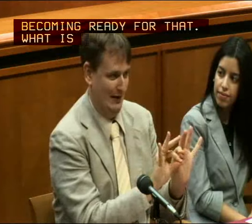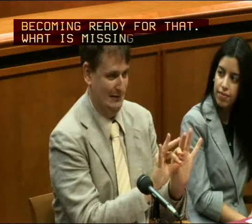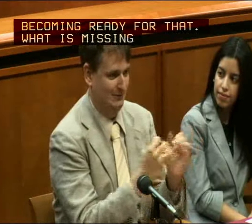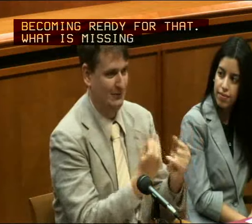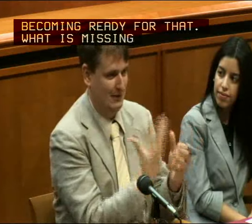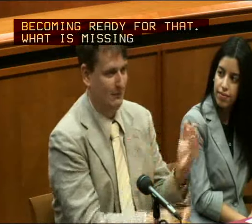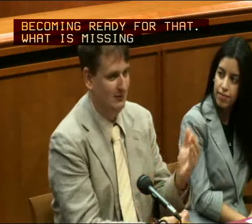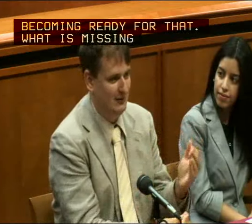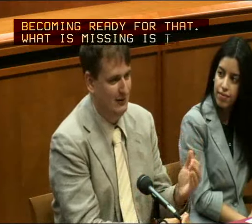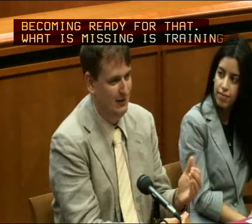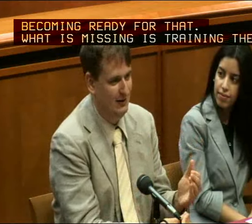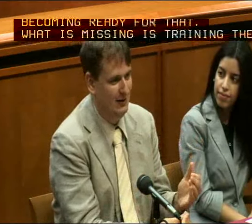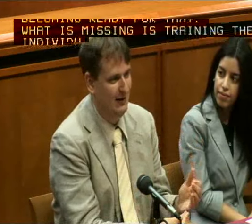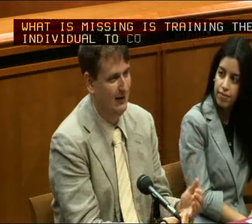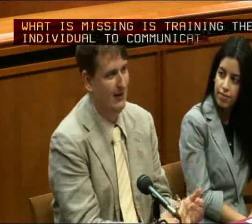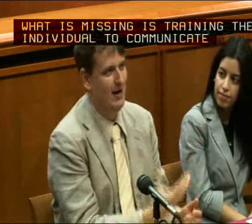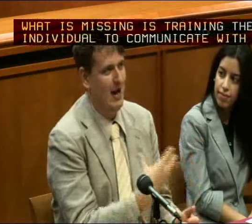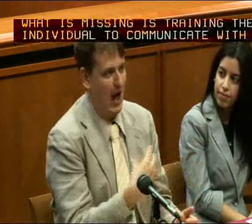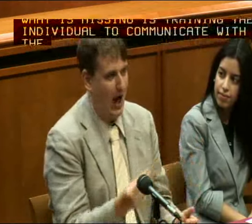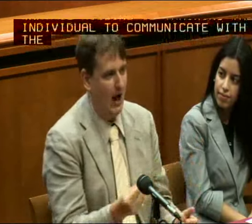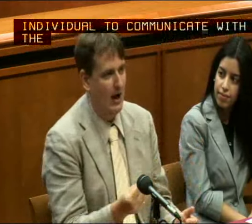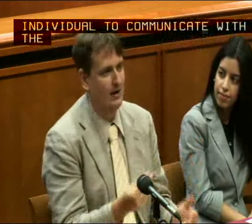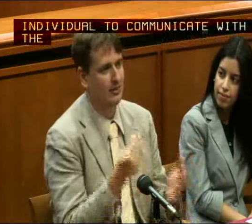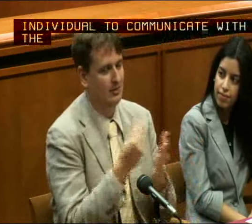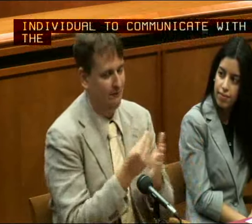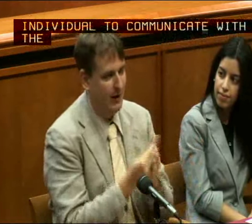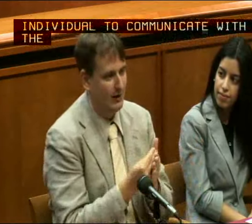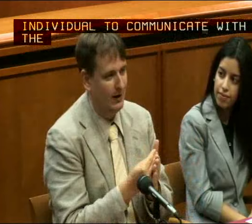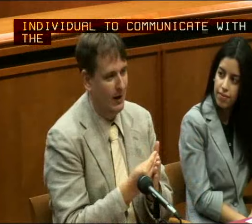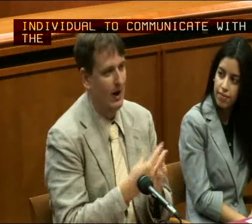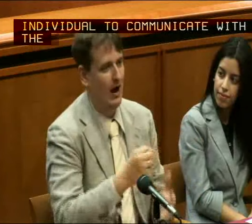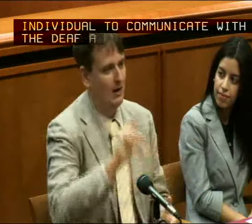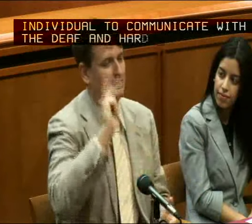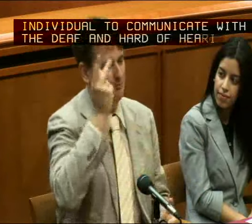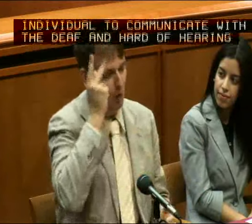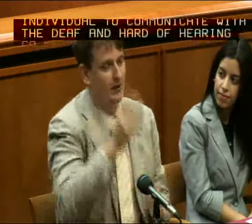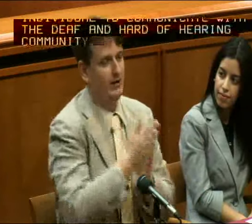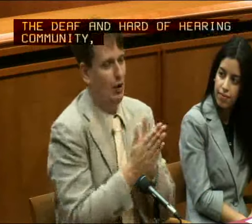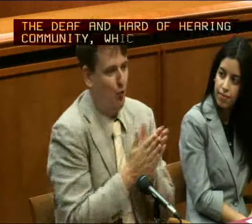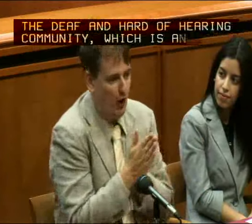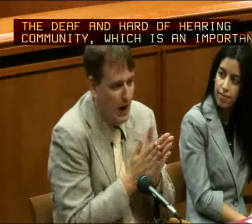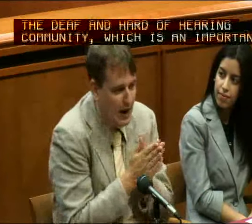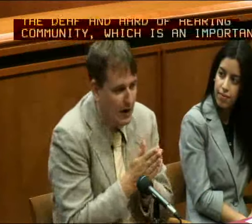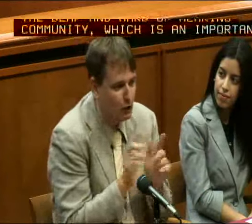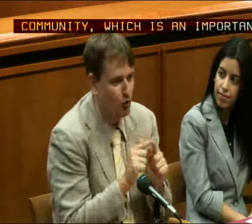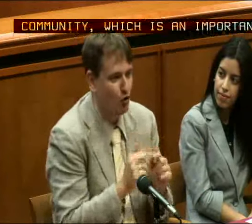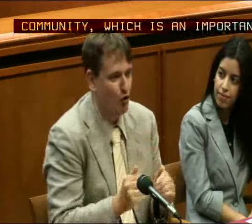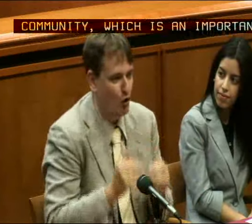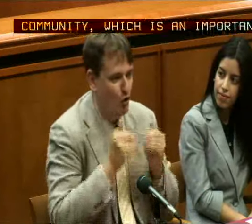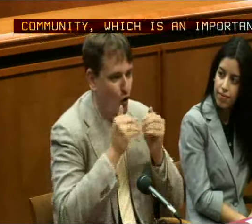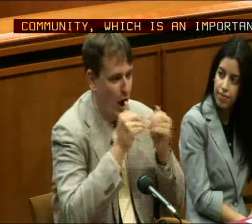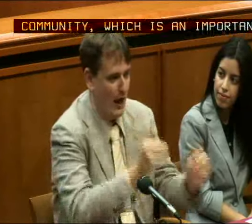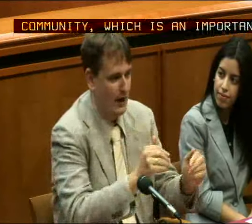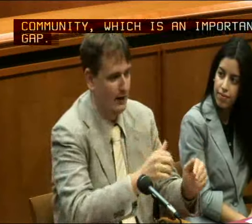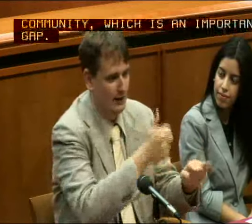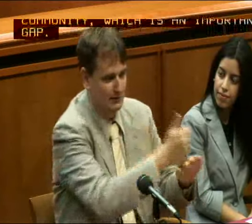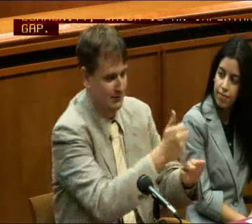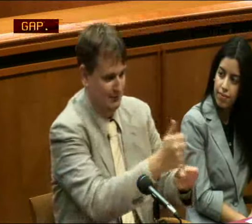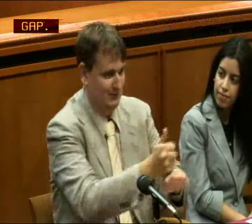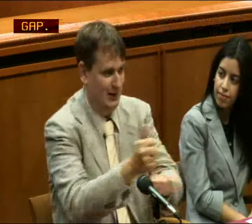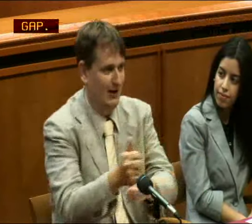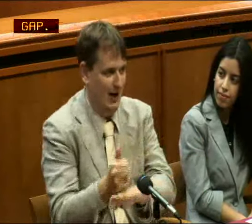hard of hearing community, which is an important gap. And also the funding and the political willingness